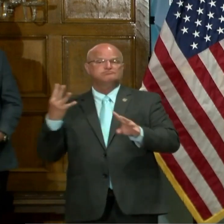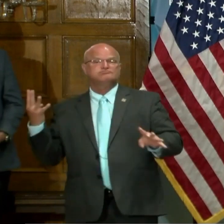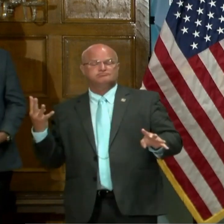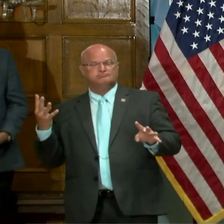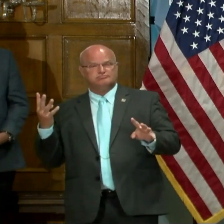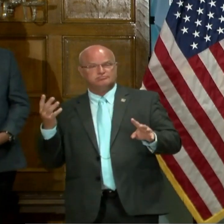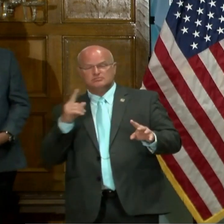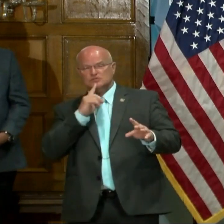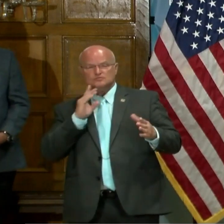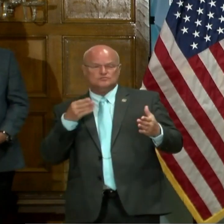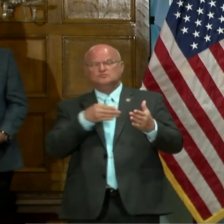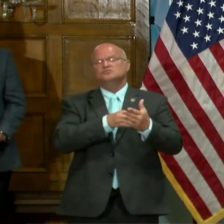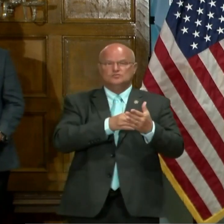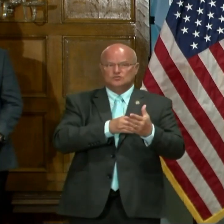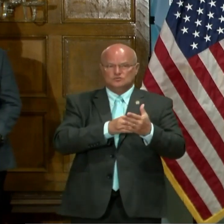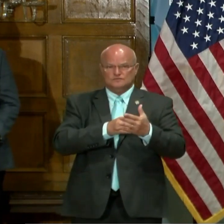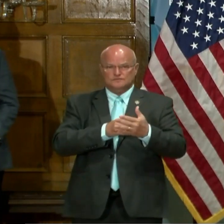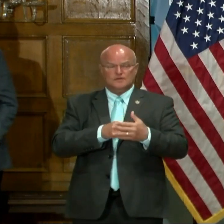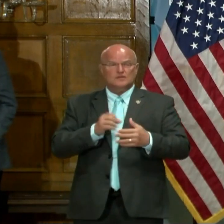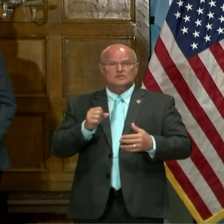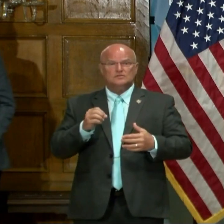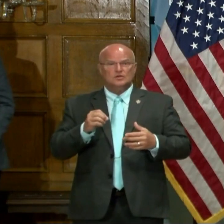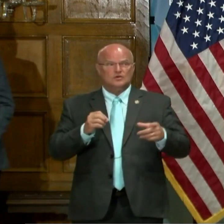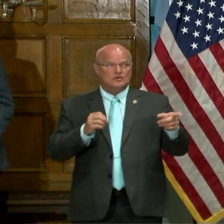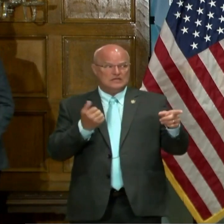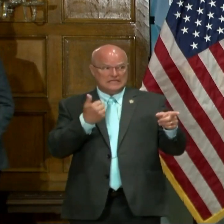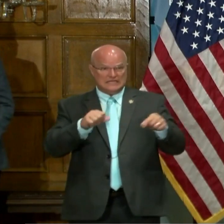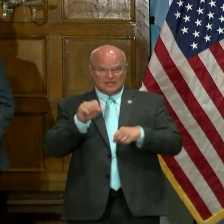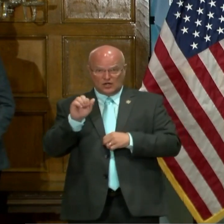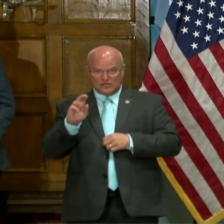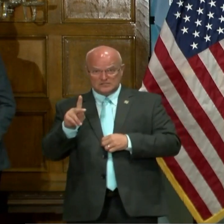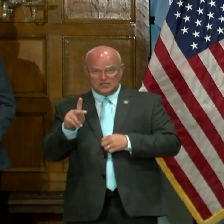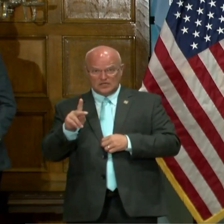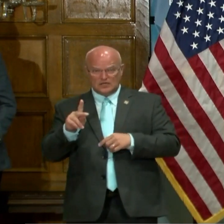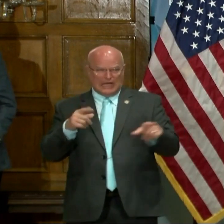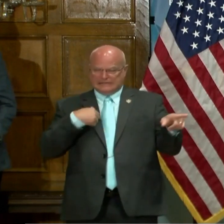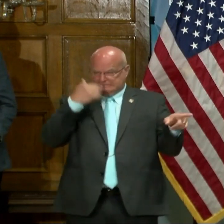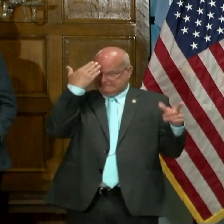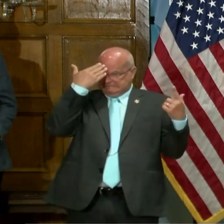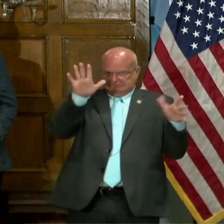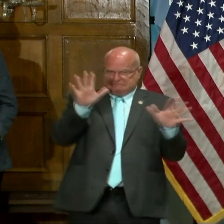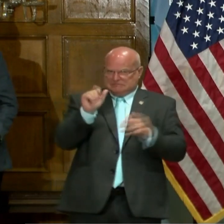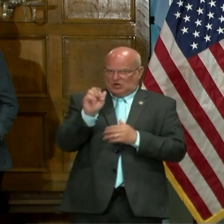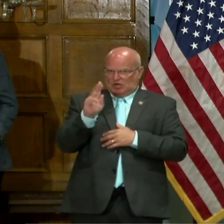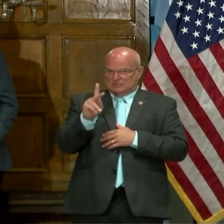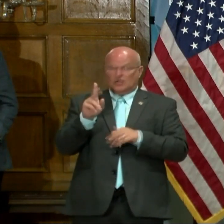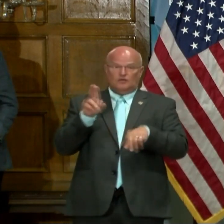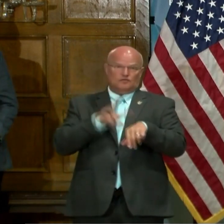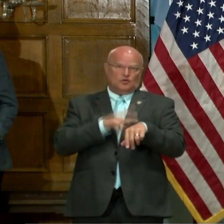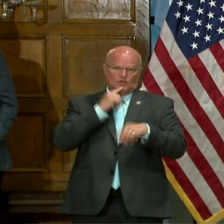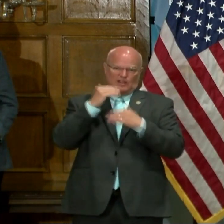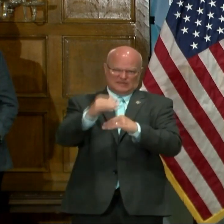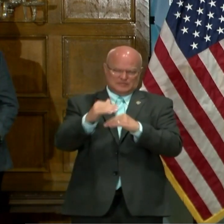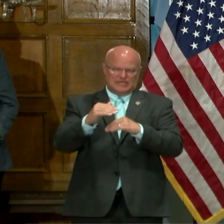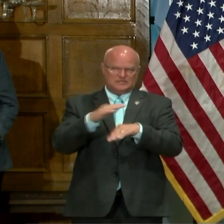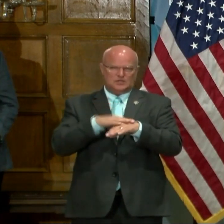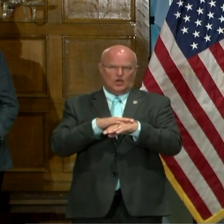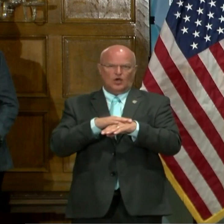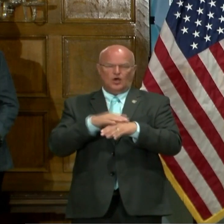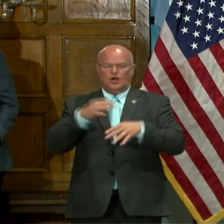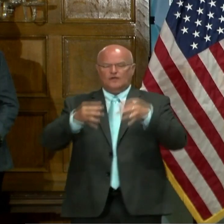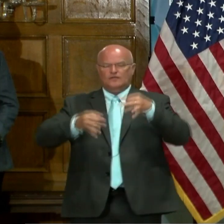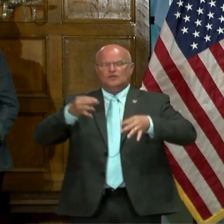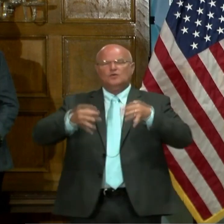line for the right time. So I'm not aware of any in Arkansas. Of course, there are limitations on the